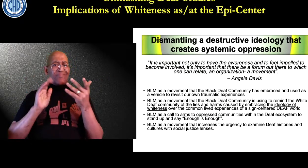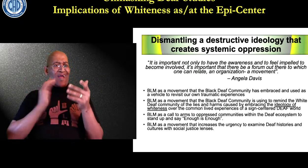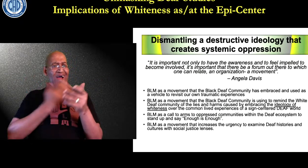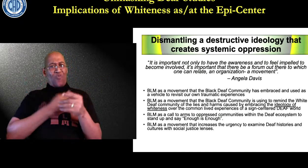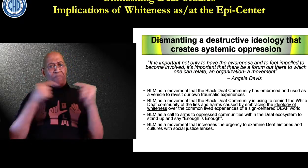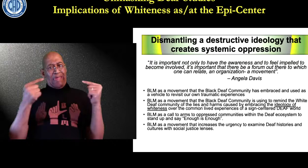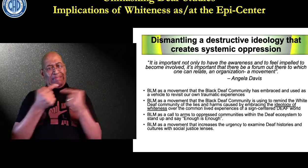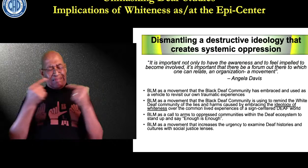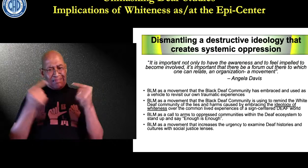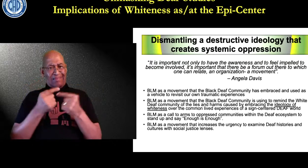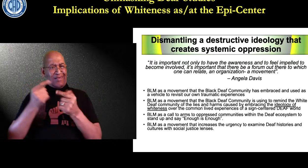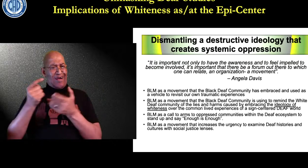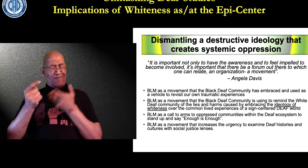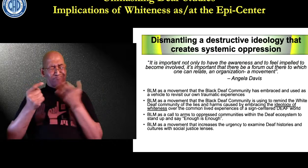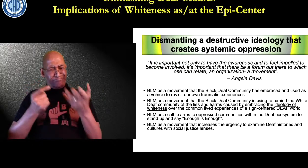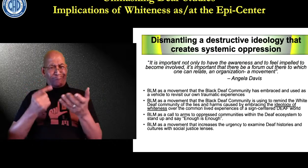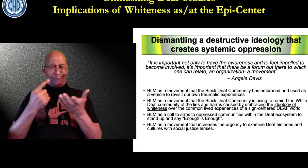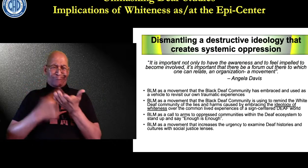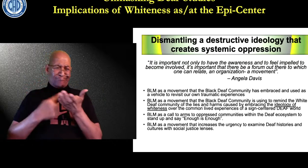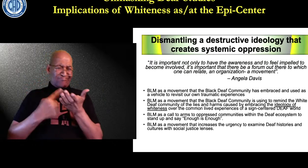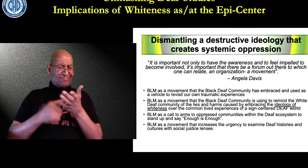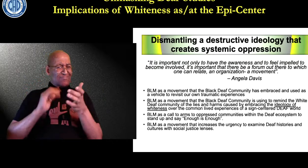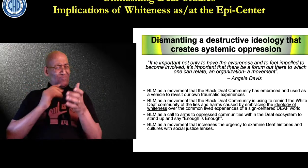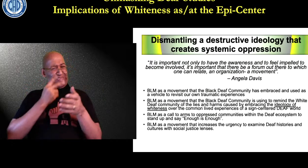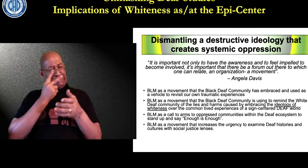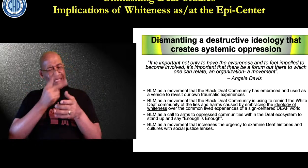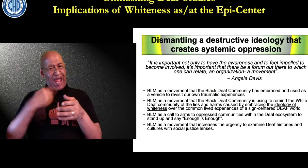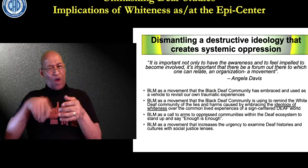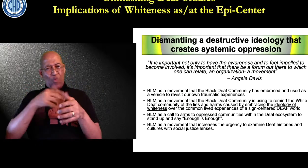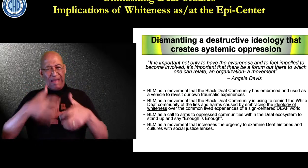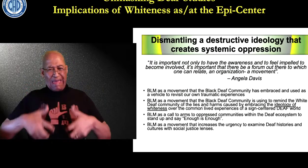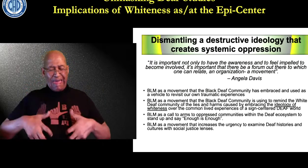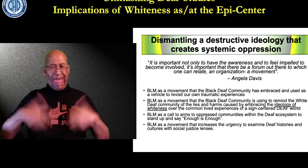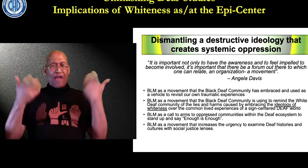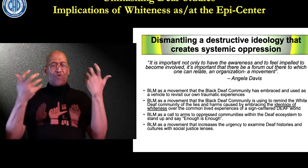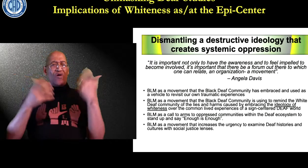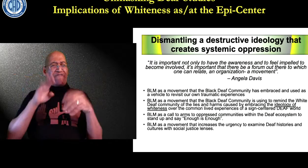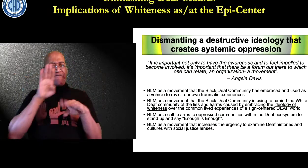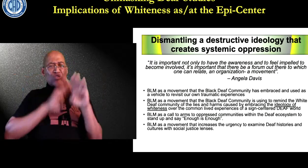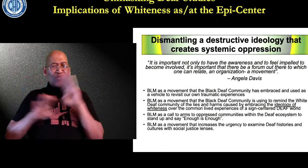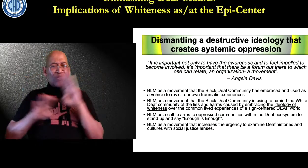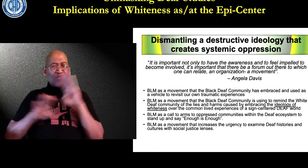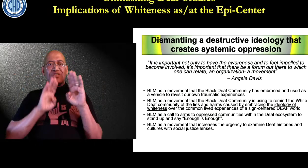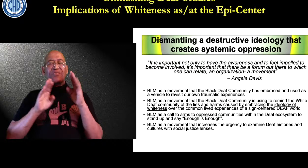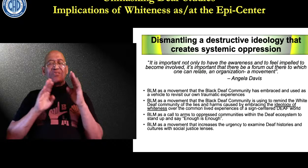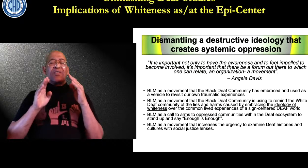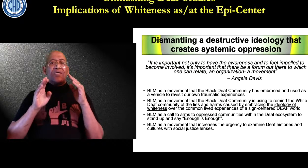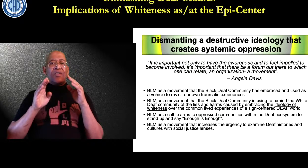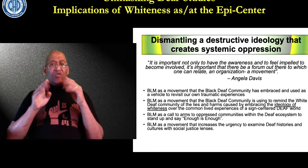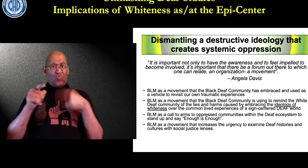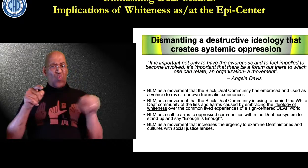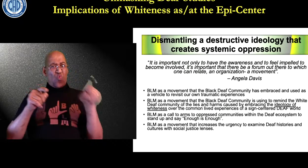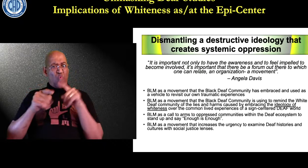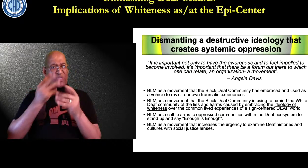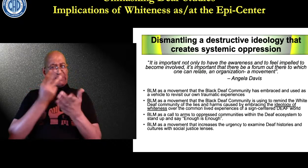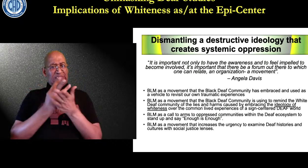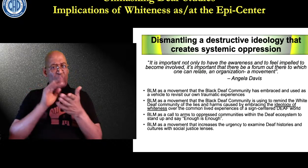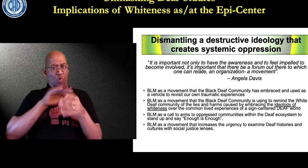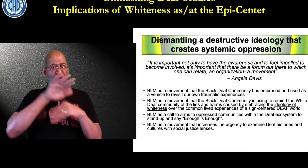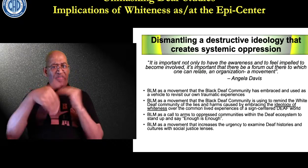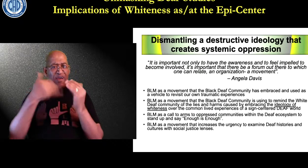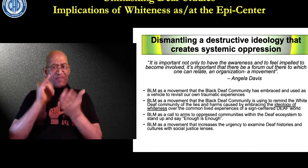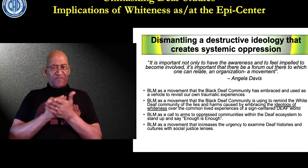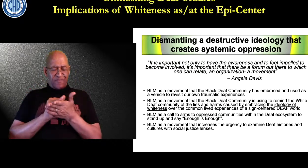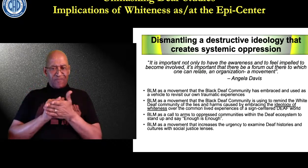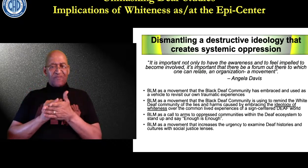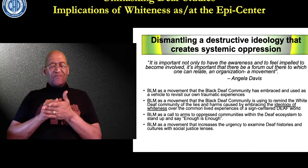our negative experiences at the school for the deaf and in the world as a general, our pains and our hurts, and to